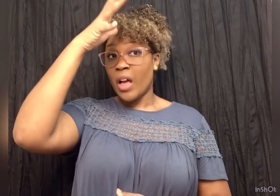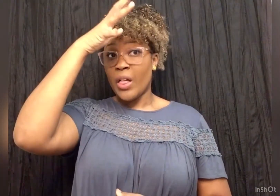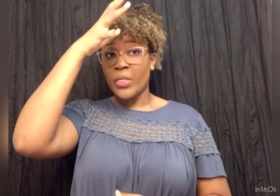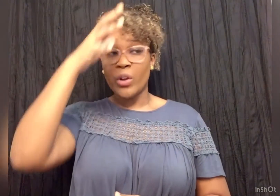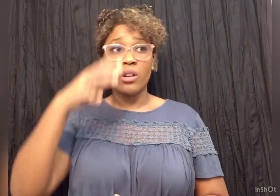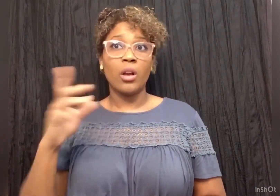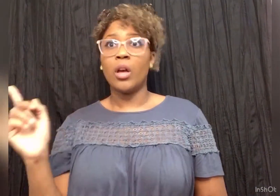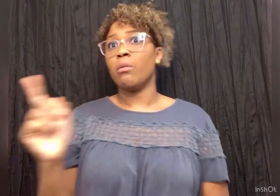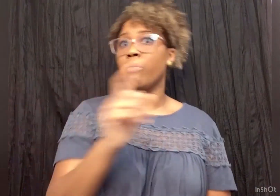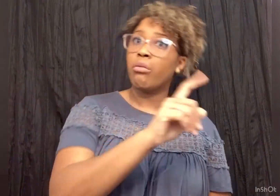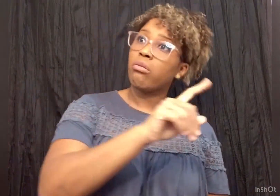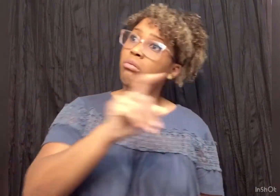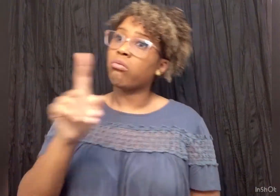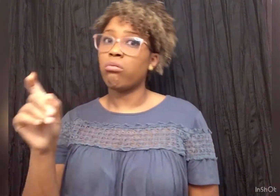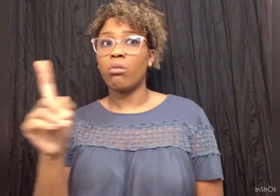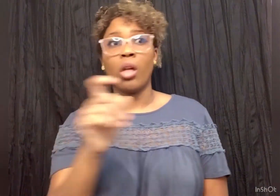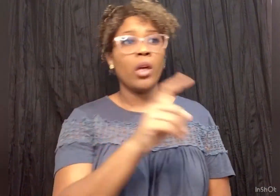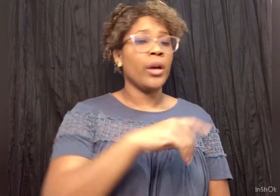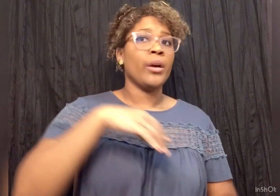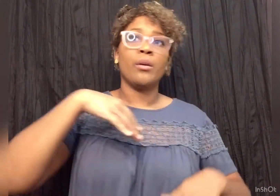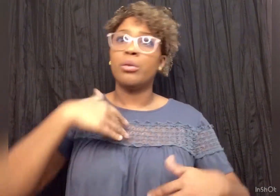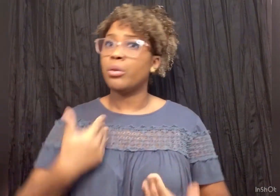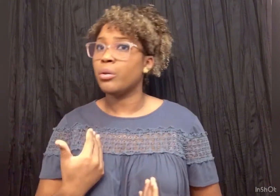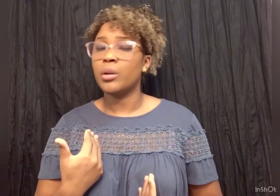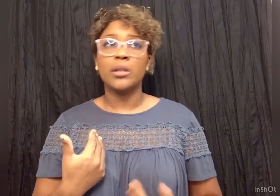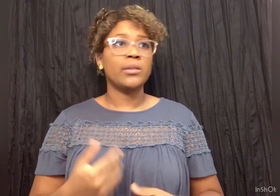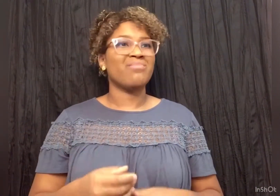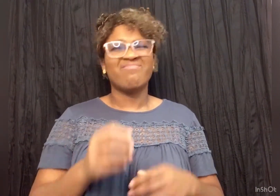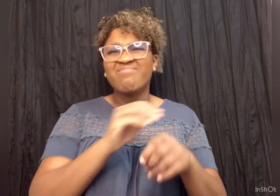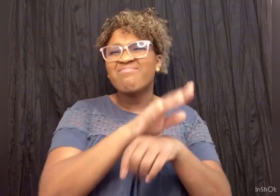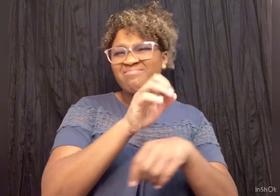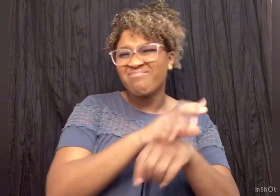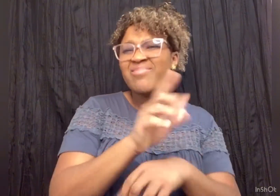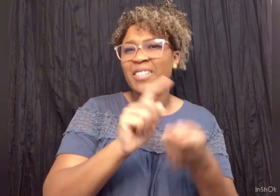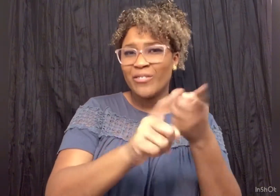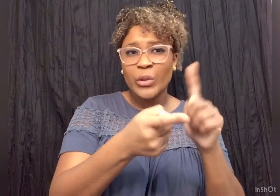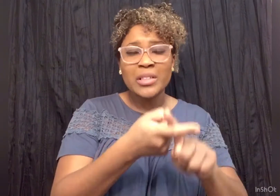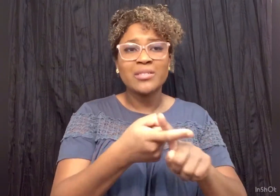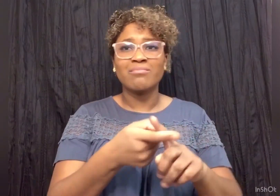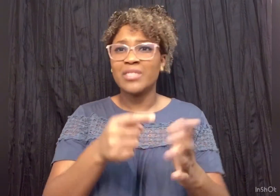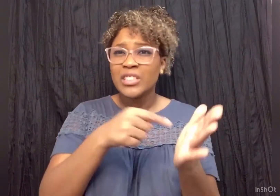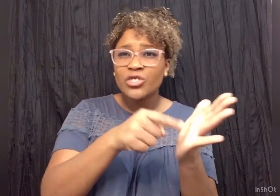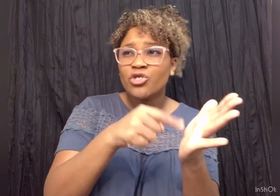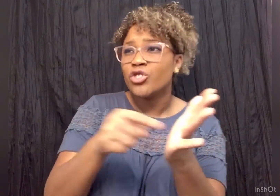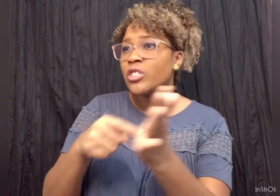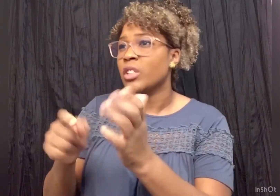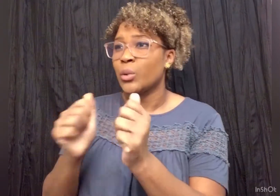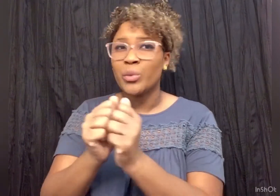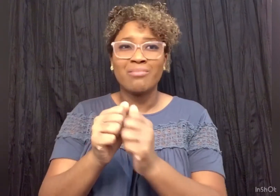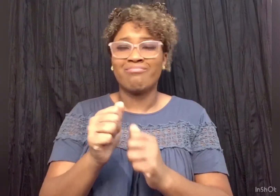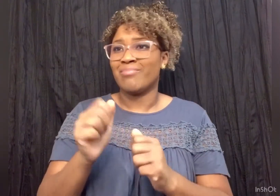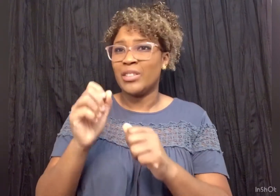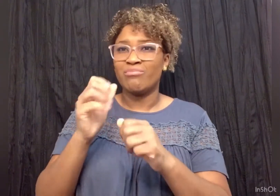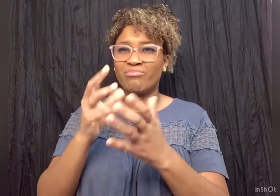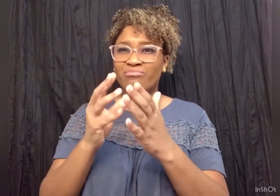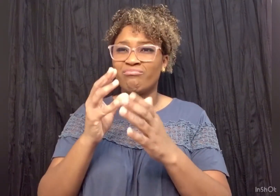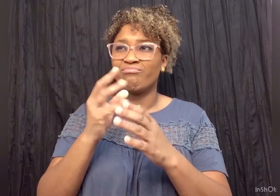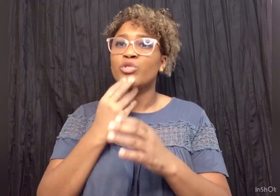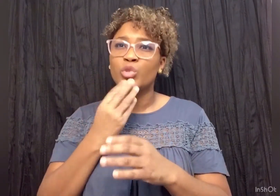left, exhausted, consoling friends, checking with the Jewish council just in case the order had